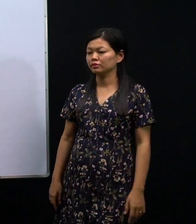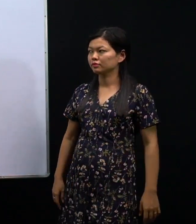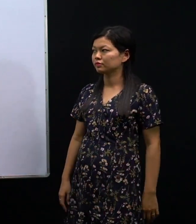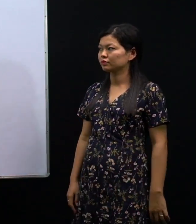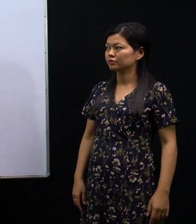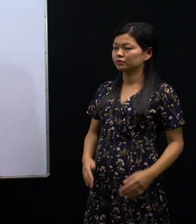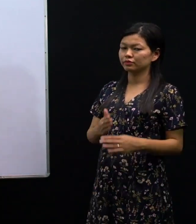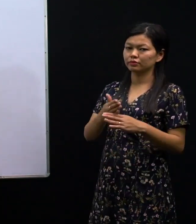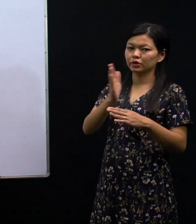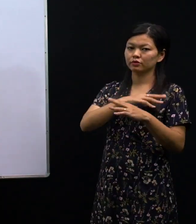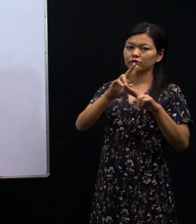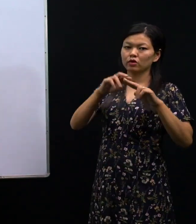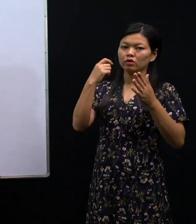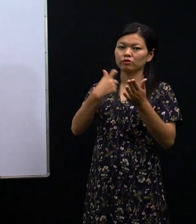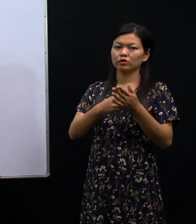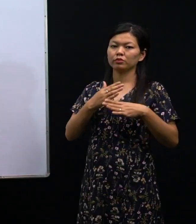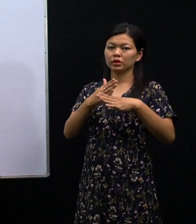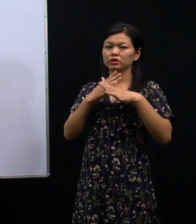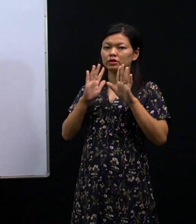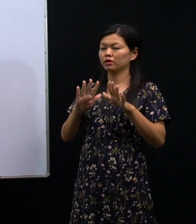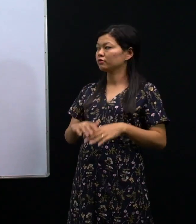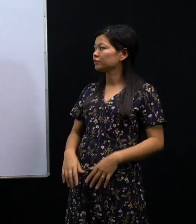So before that, I'll give you the formula. Okay.